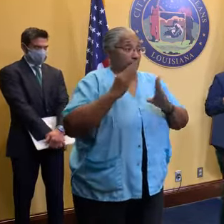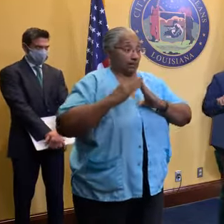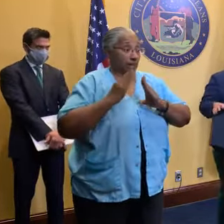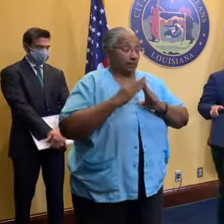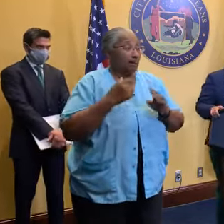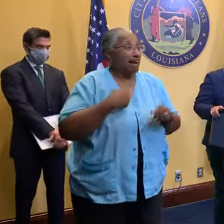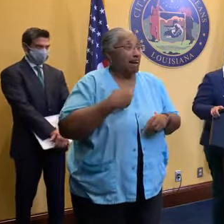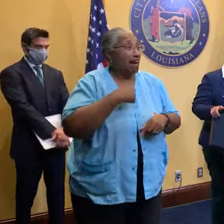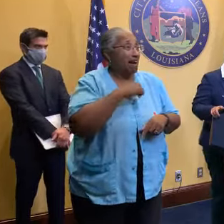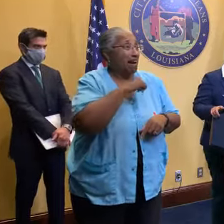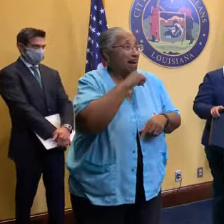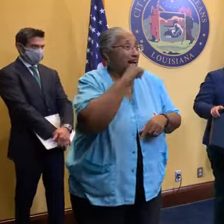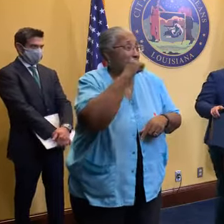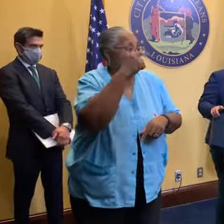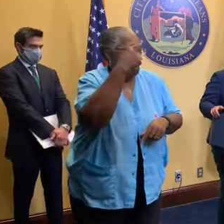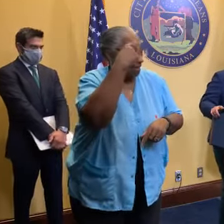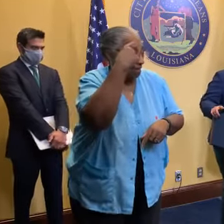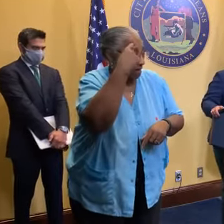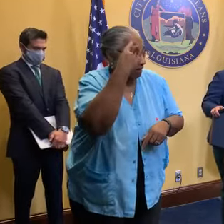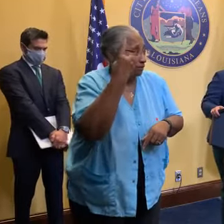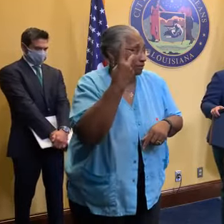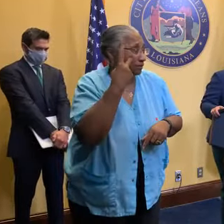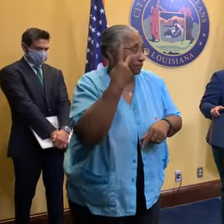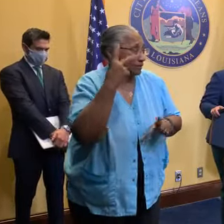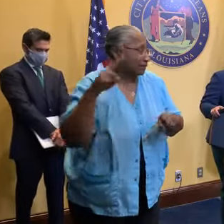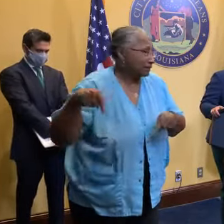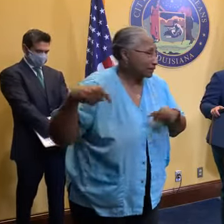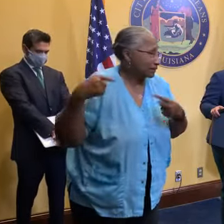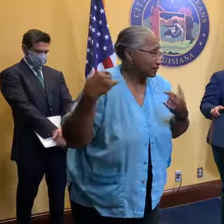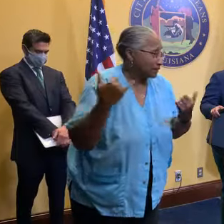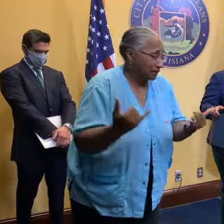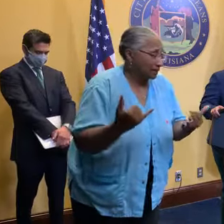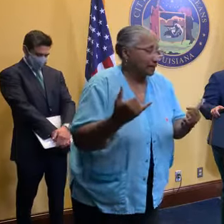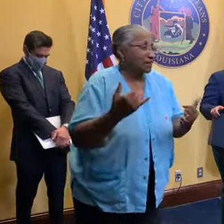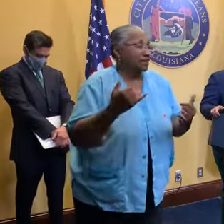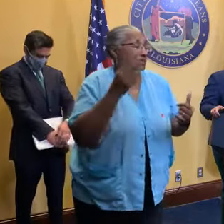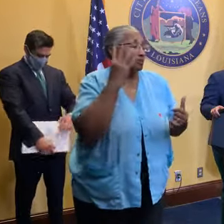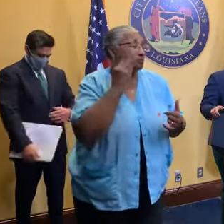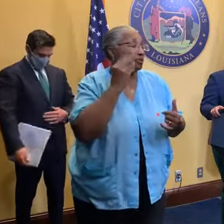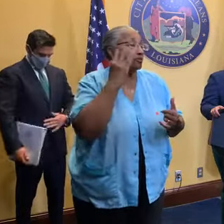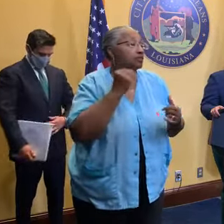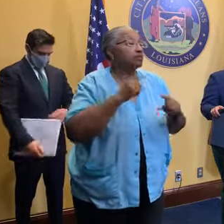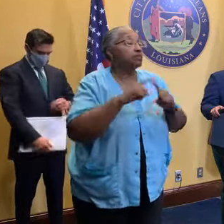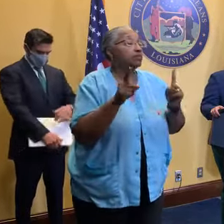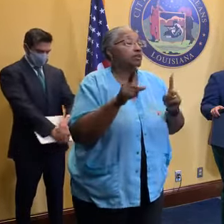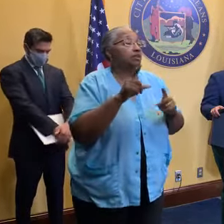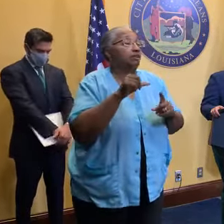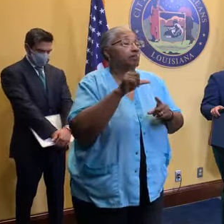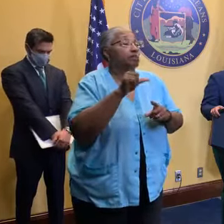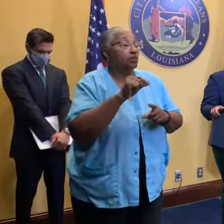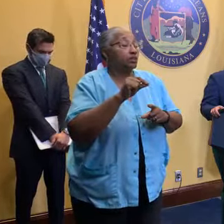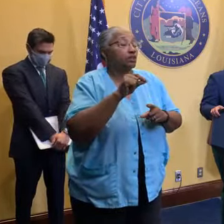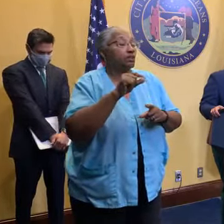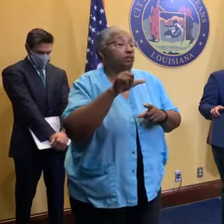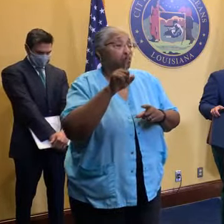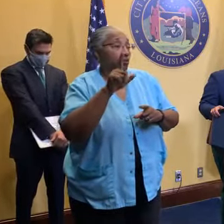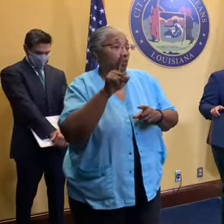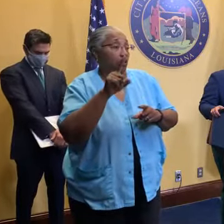think we've seen anything like it as it relates to what we've been through. But the 2021 adopted